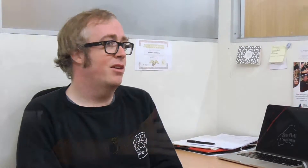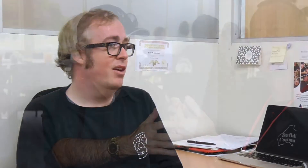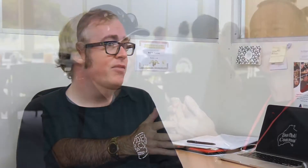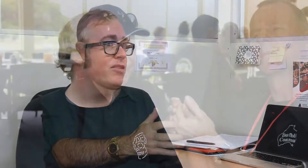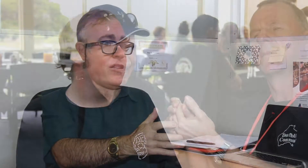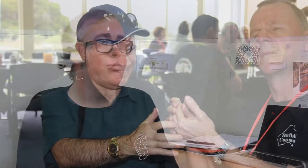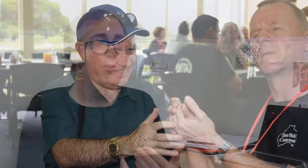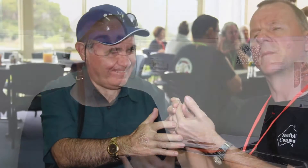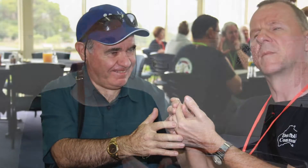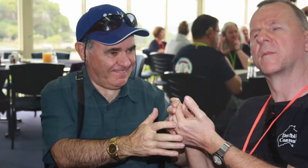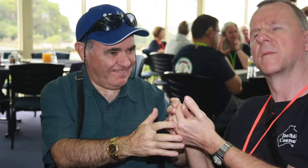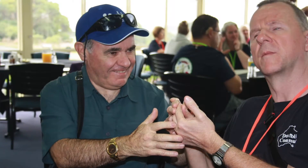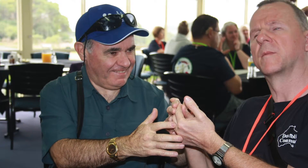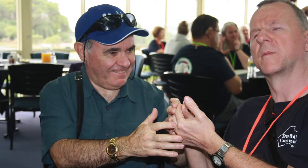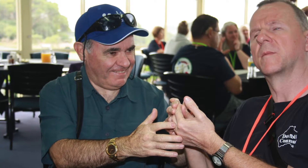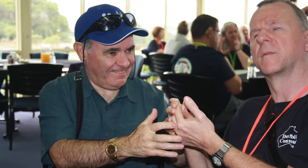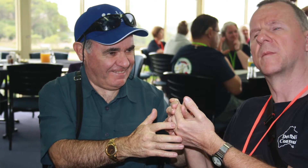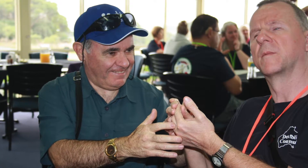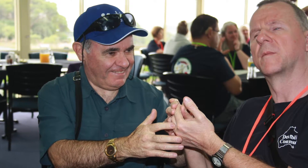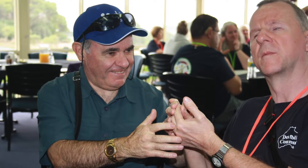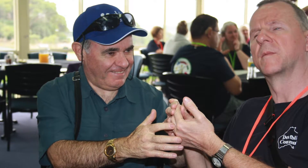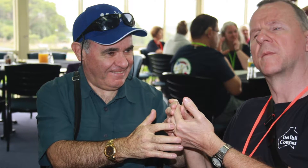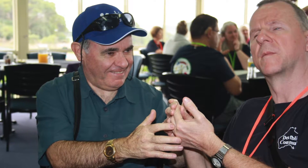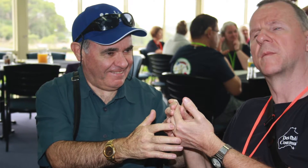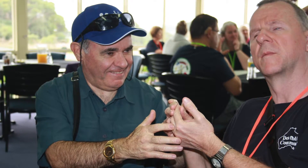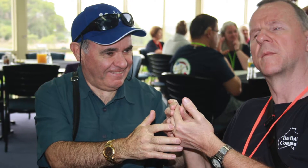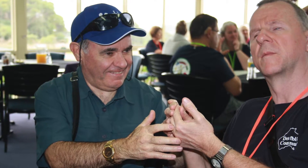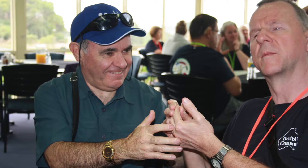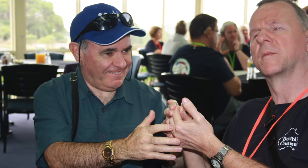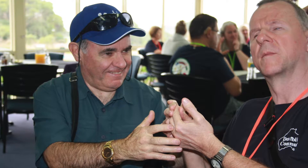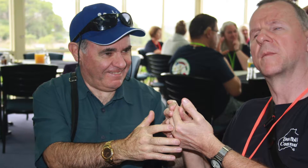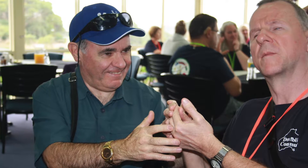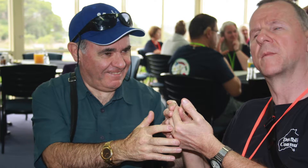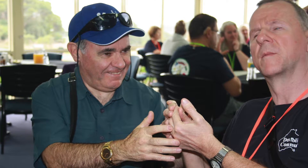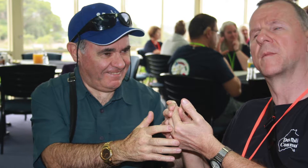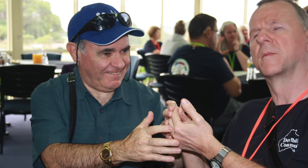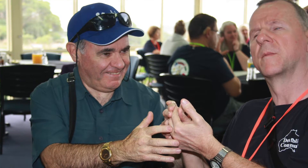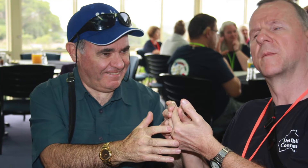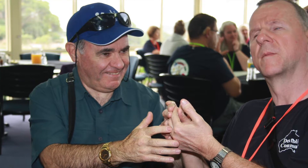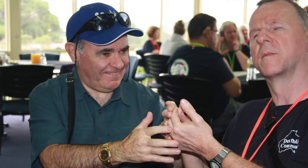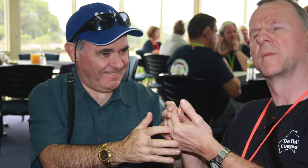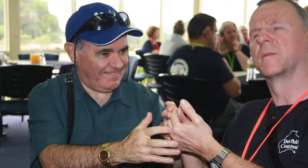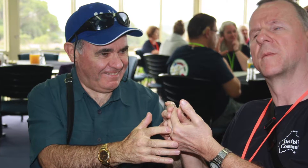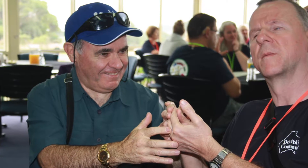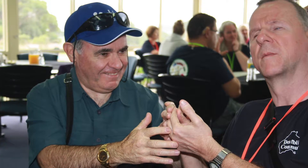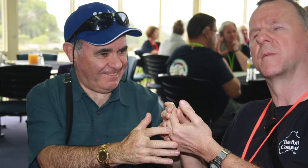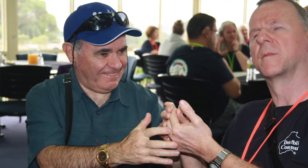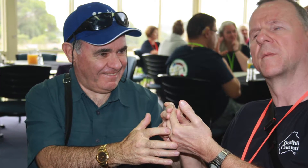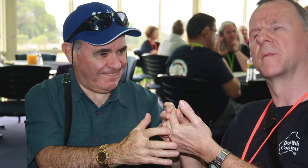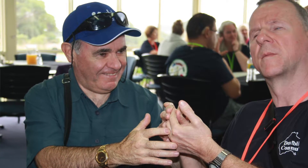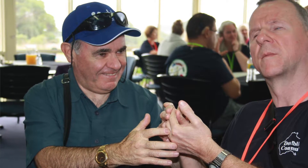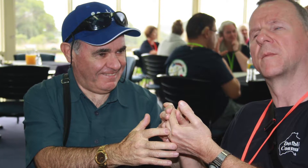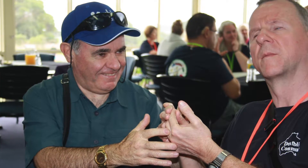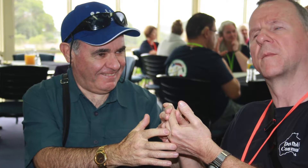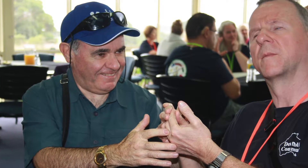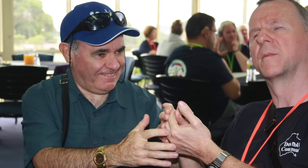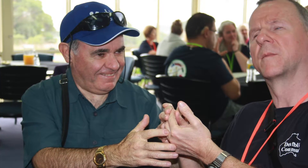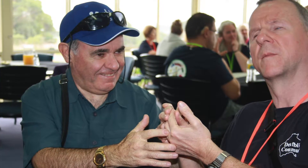lives, in a way that's quite different to the way hearing inside of people do. So there's really a wealth of knowledge there that just